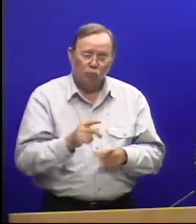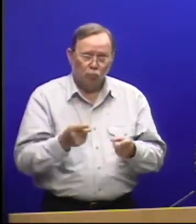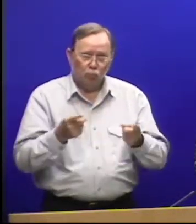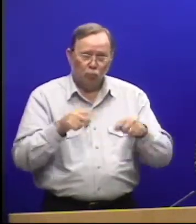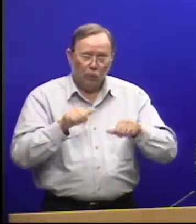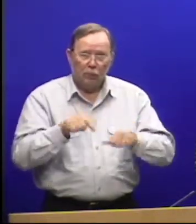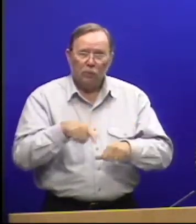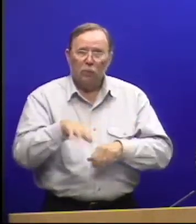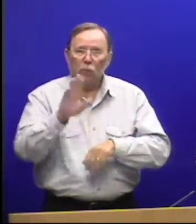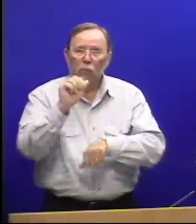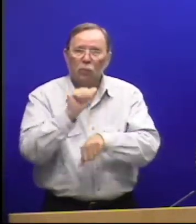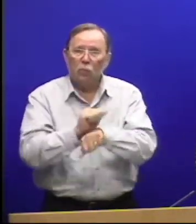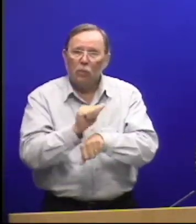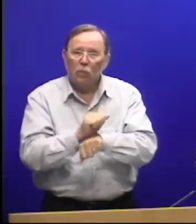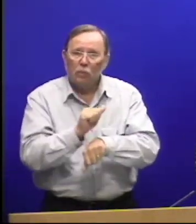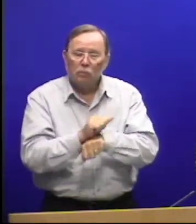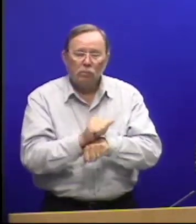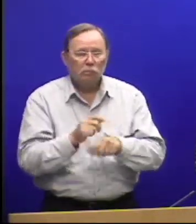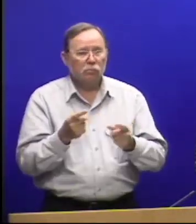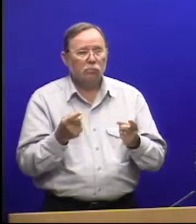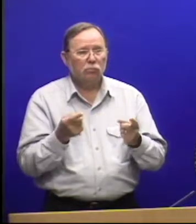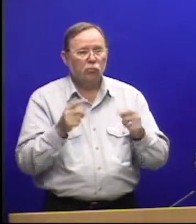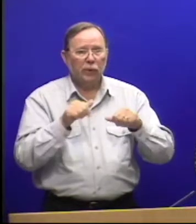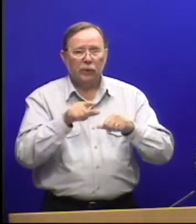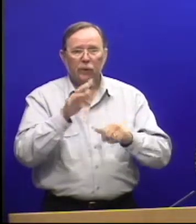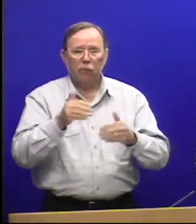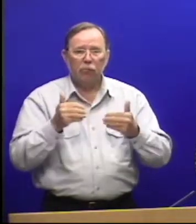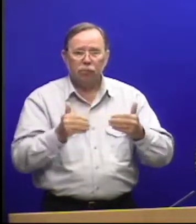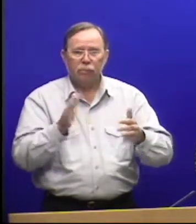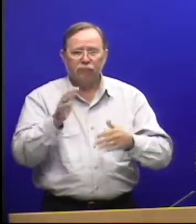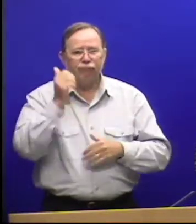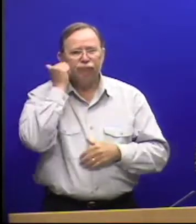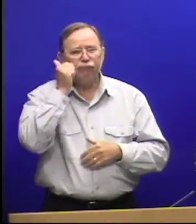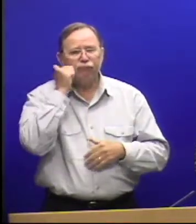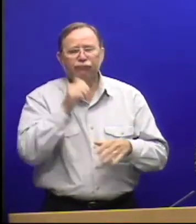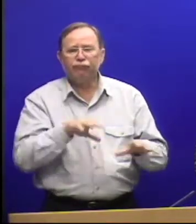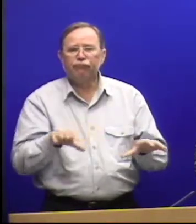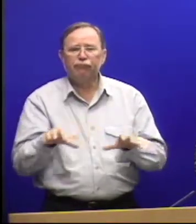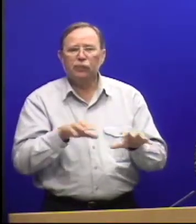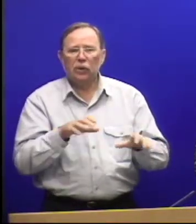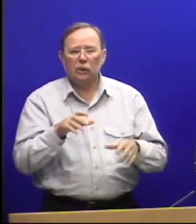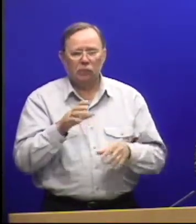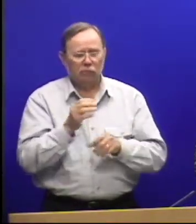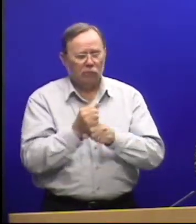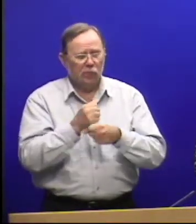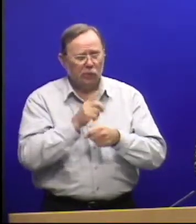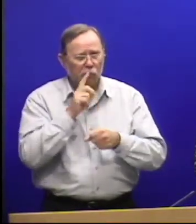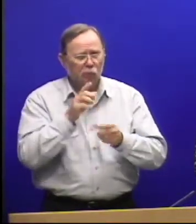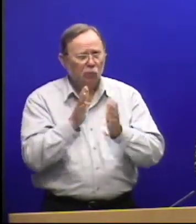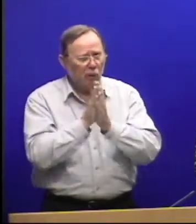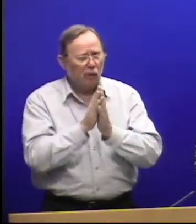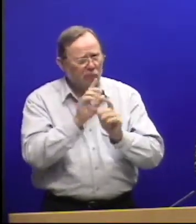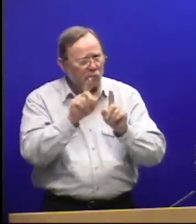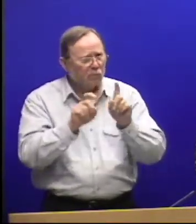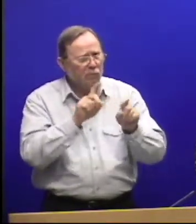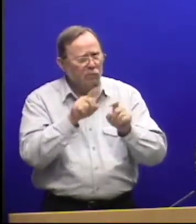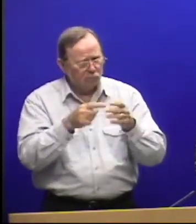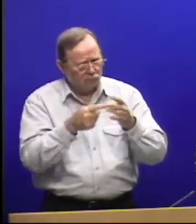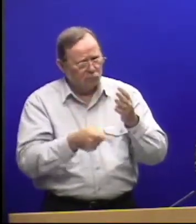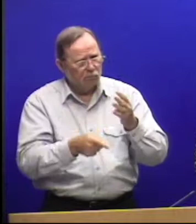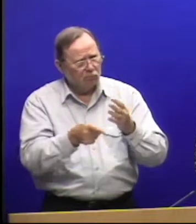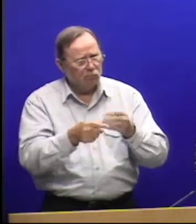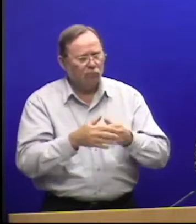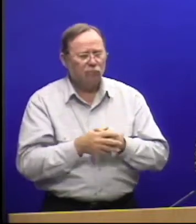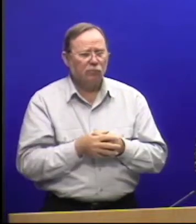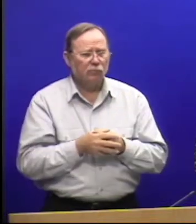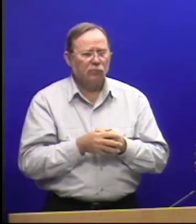resume work? When can you resume your normal activities? Be sure and ask these questions.